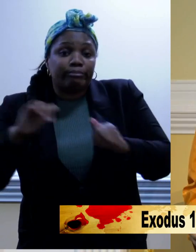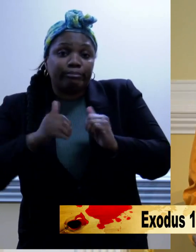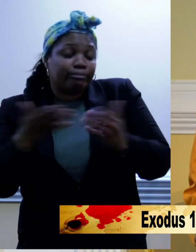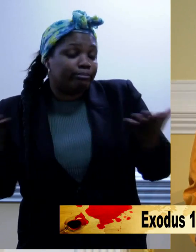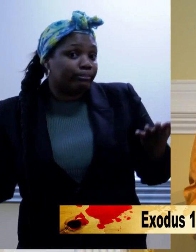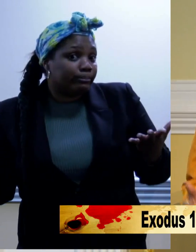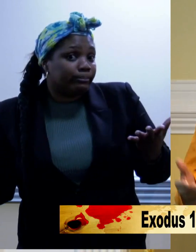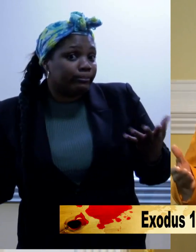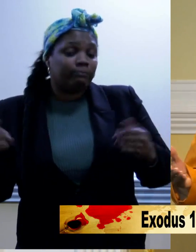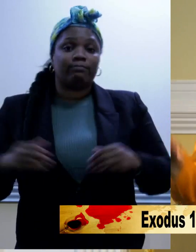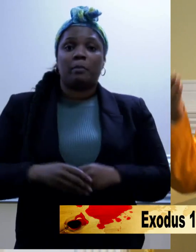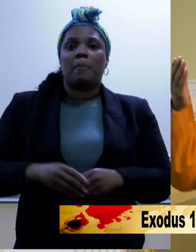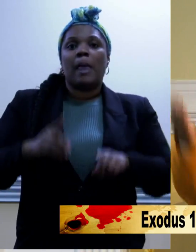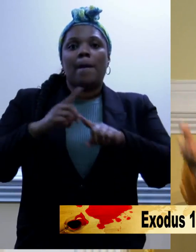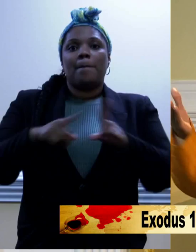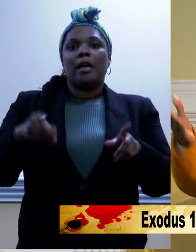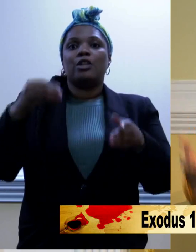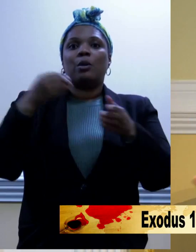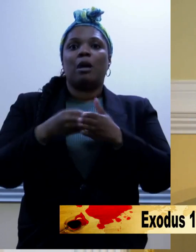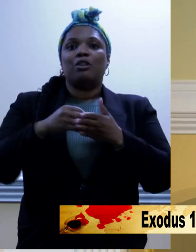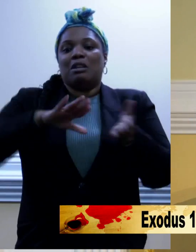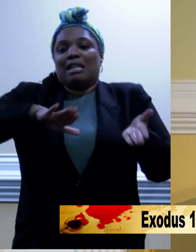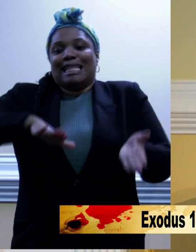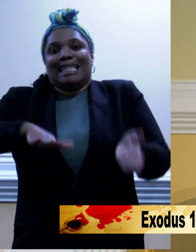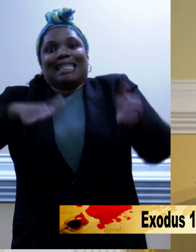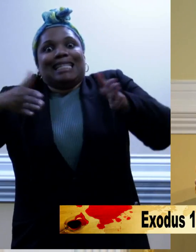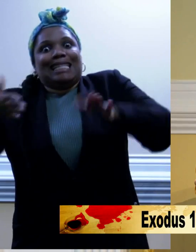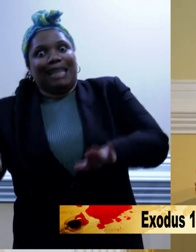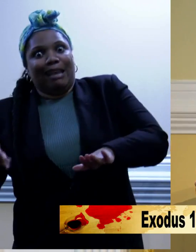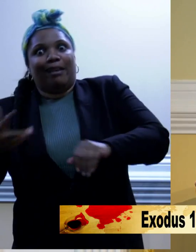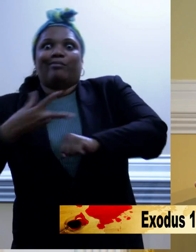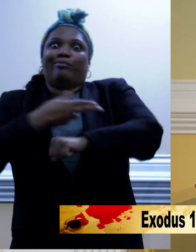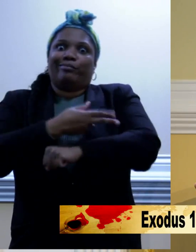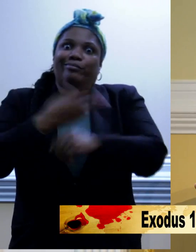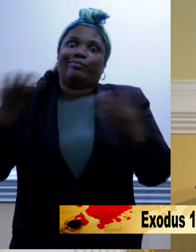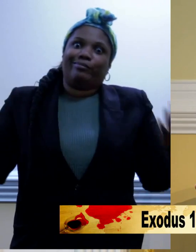But then you bought a dead lamb.